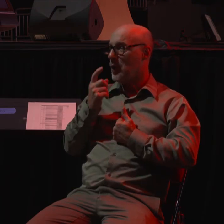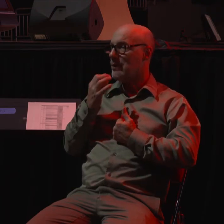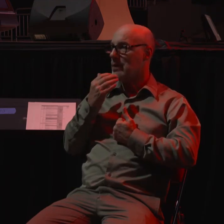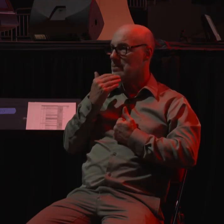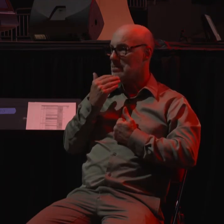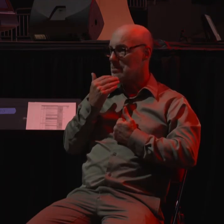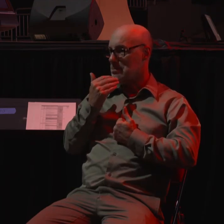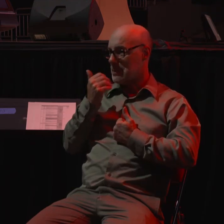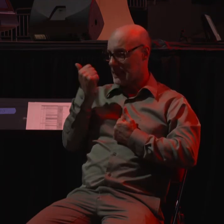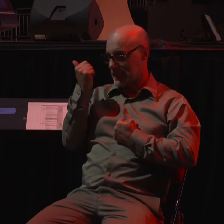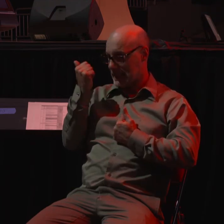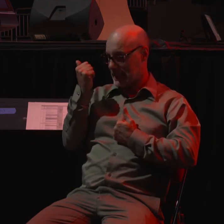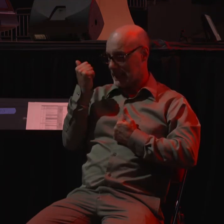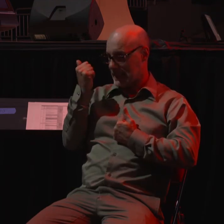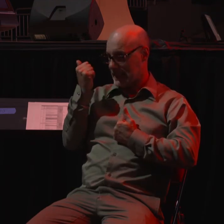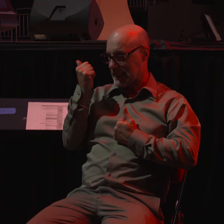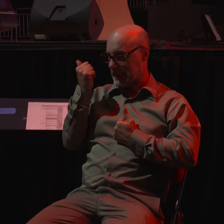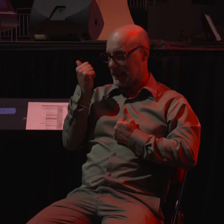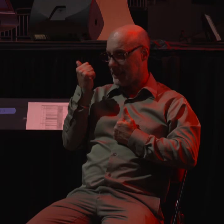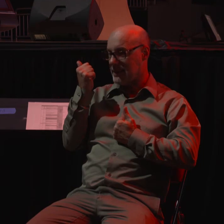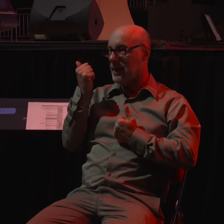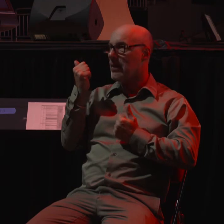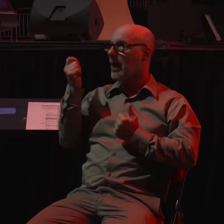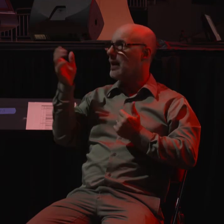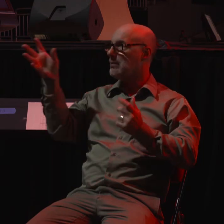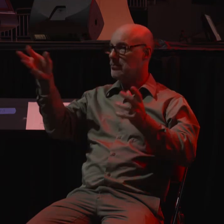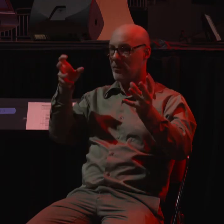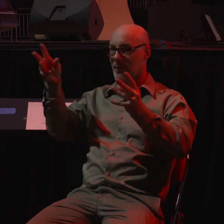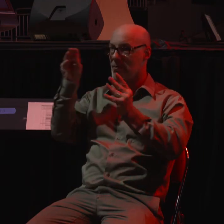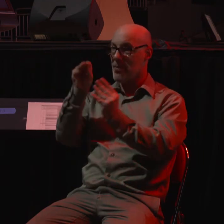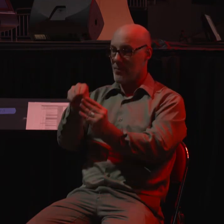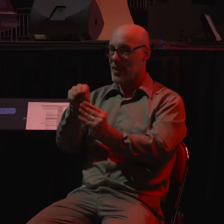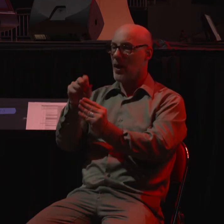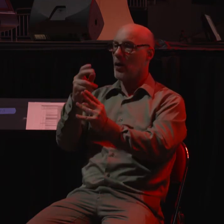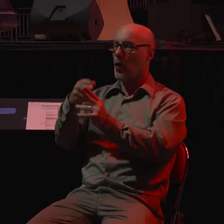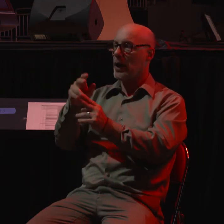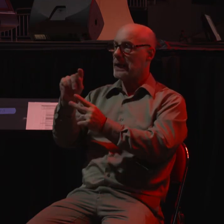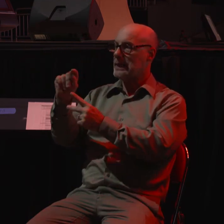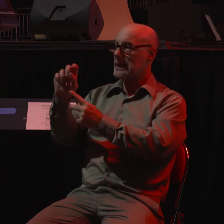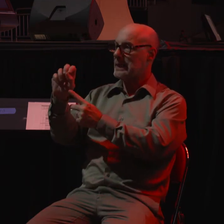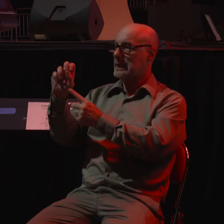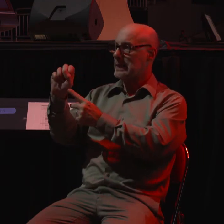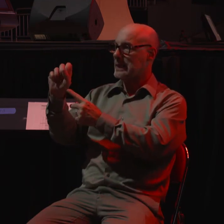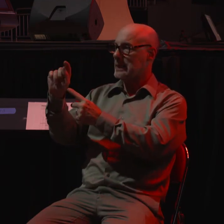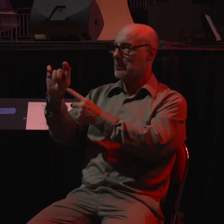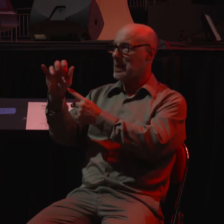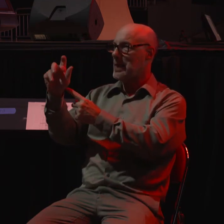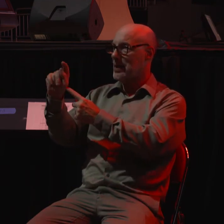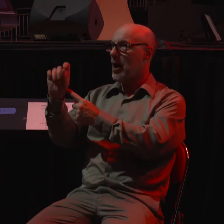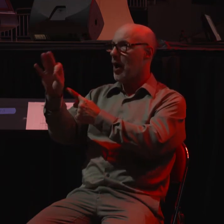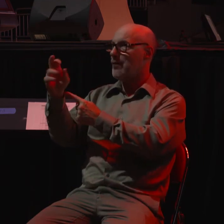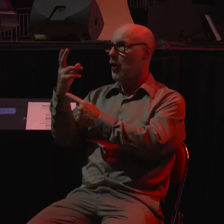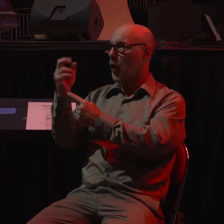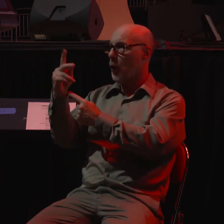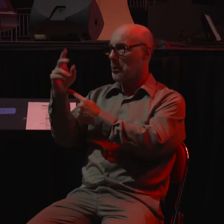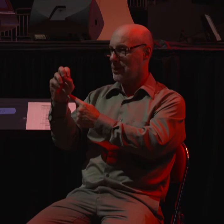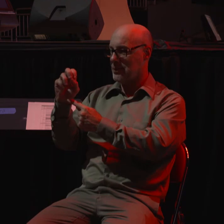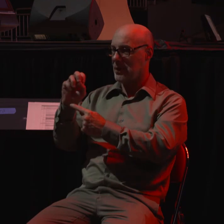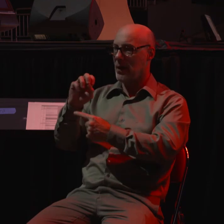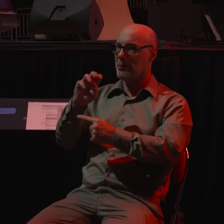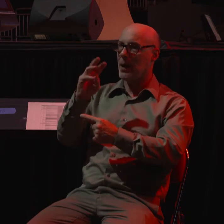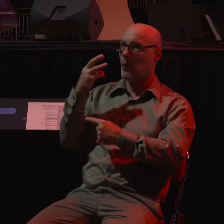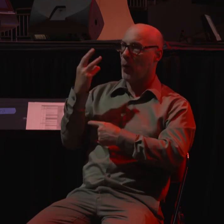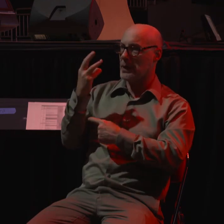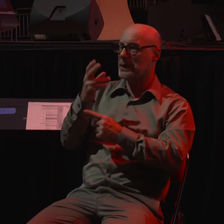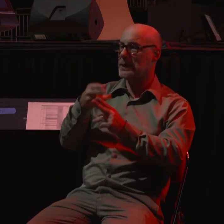best sort of compilations of King's works is A Testament of Hope by James Melvin Washington. Testament of Hope, great